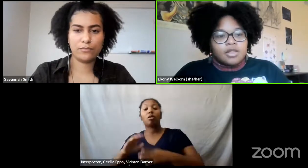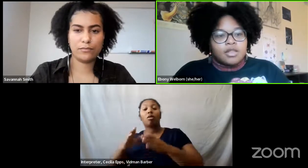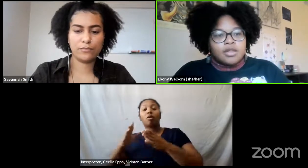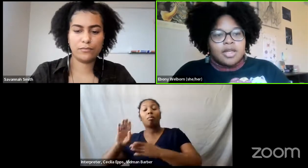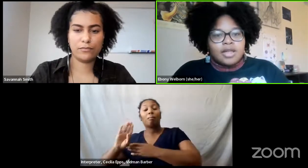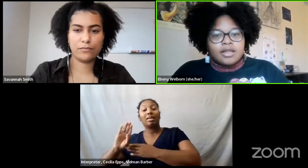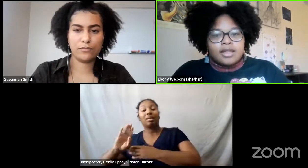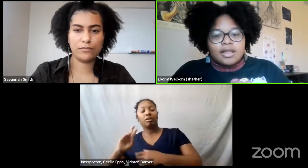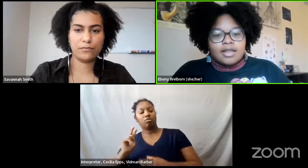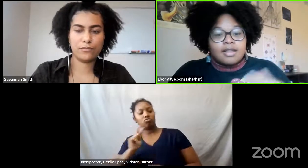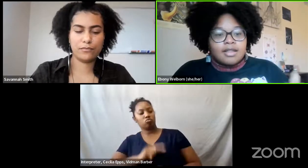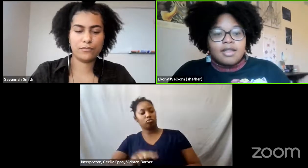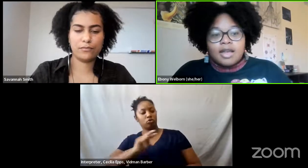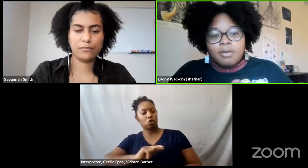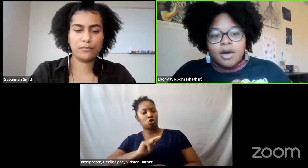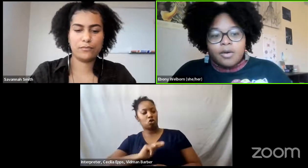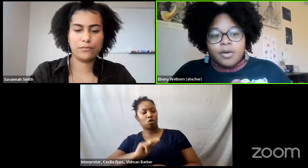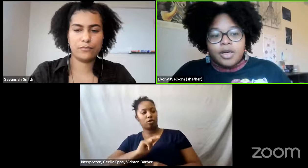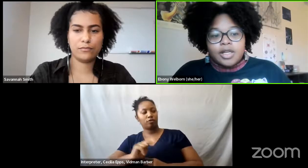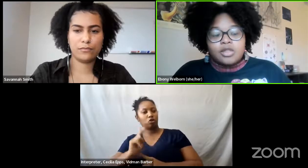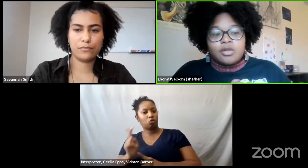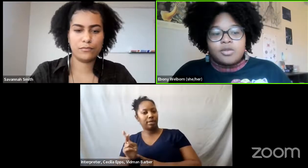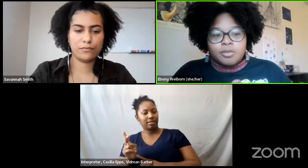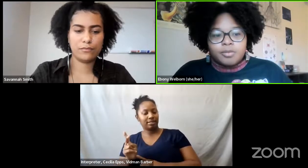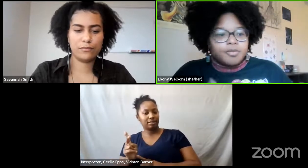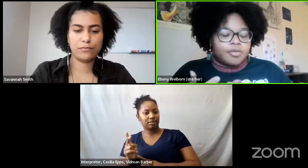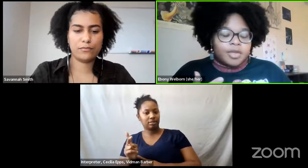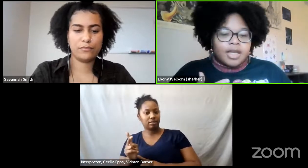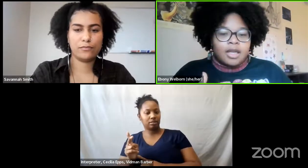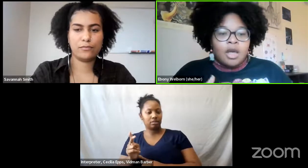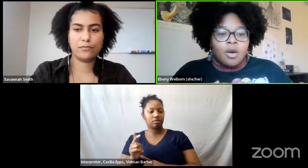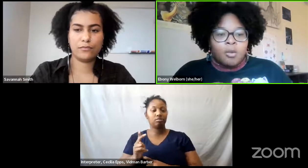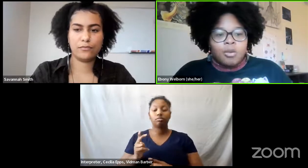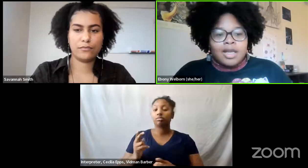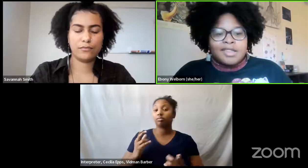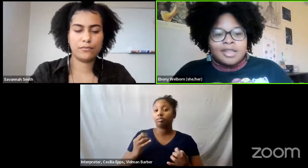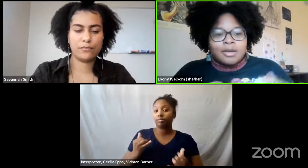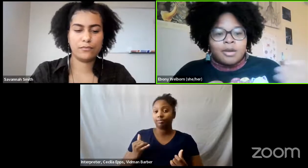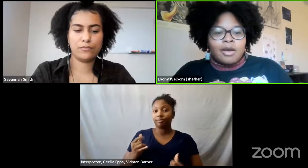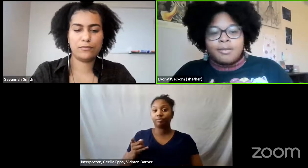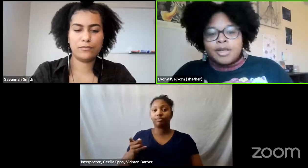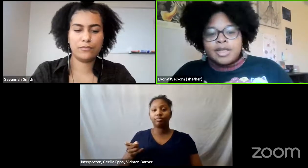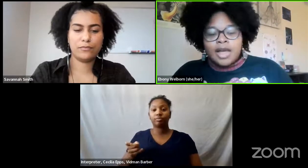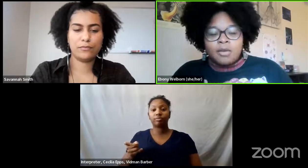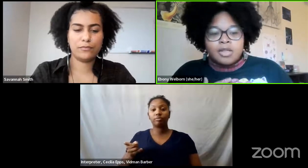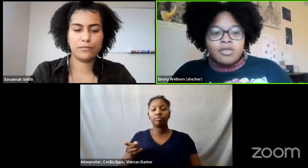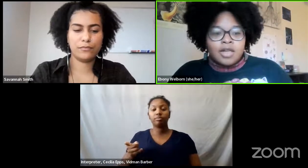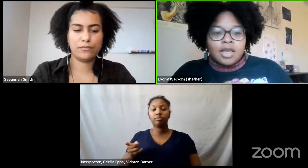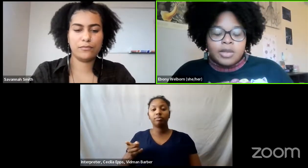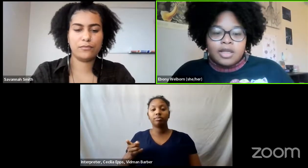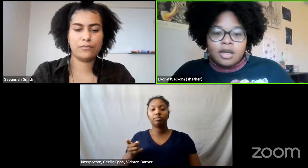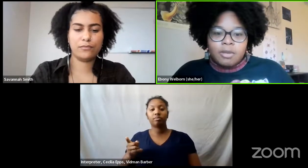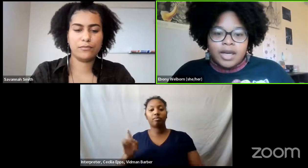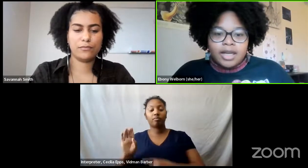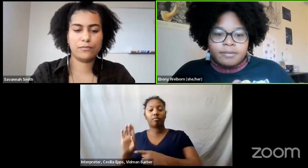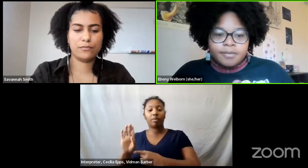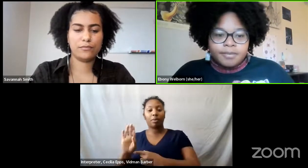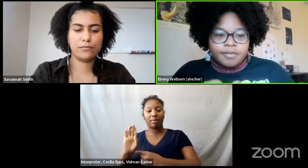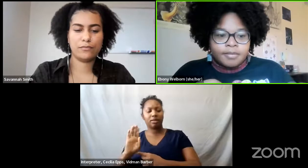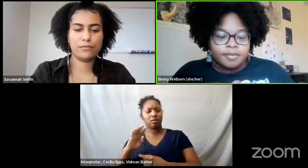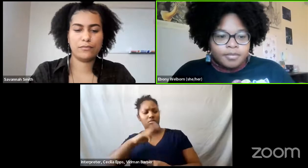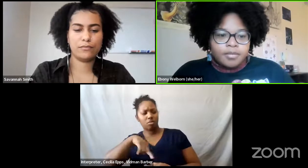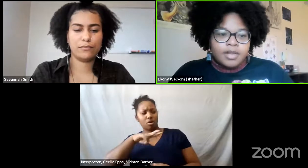person B to then think about or assume really what person A was feeling within their